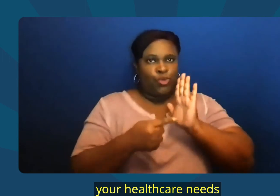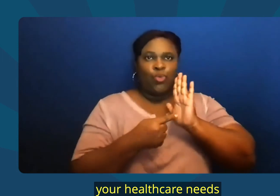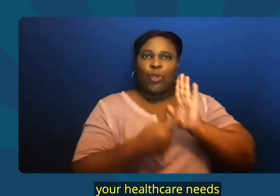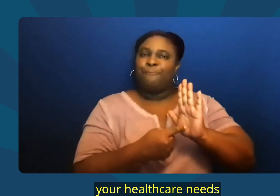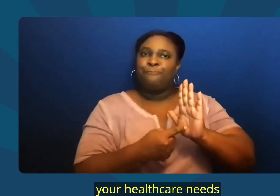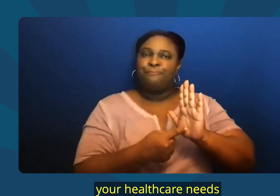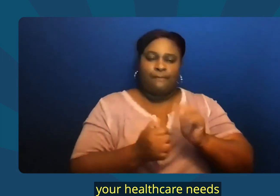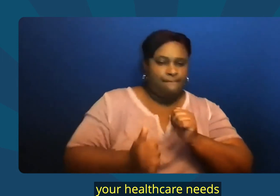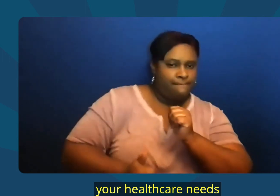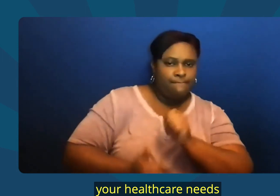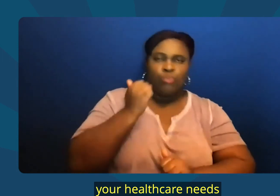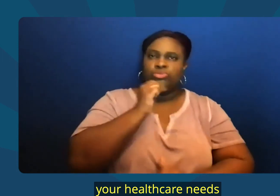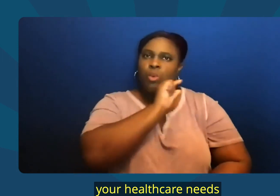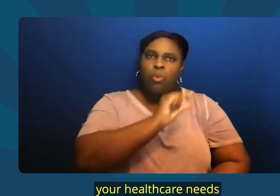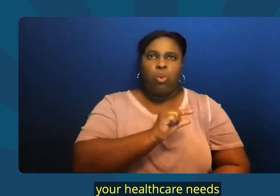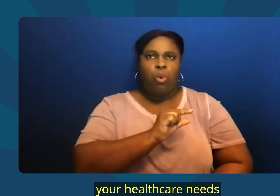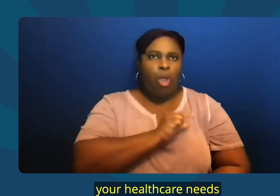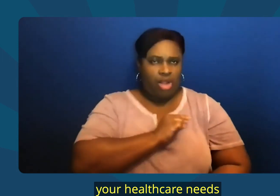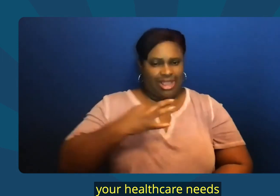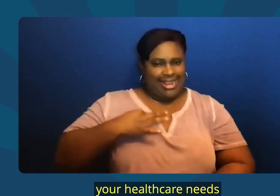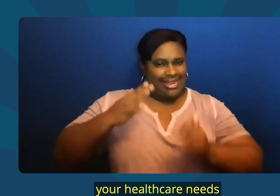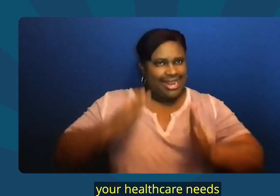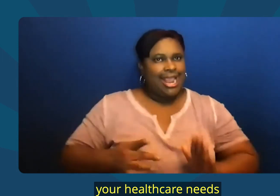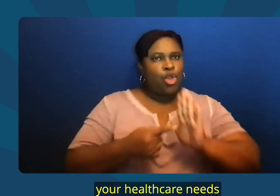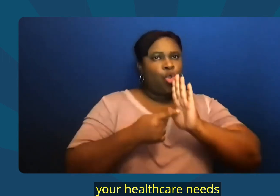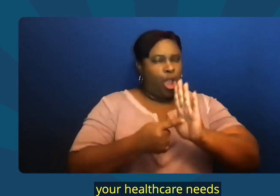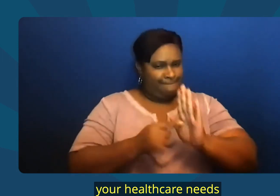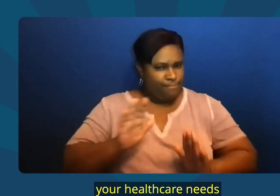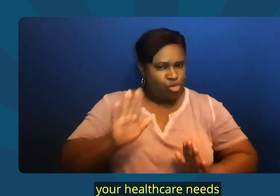represent your healthcare needs in our state legislature.